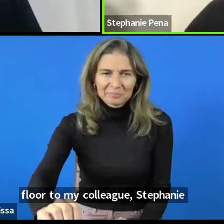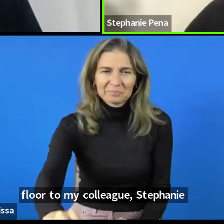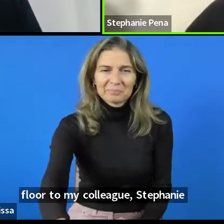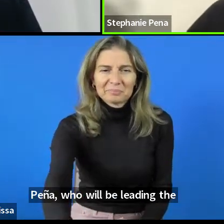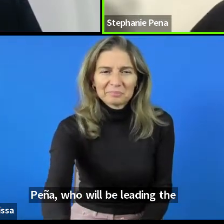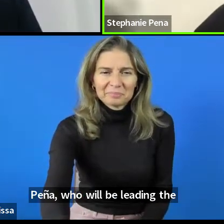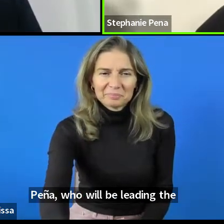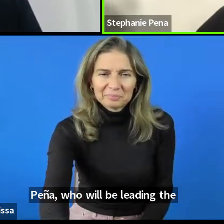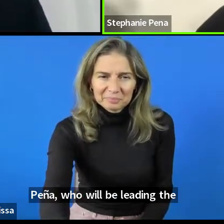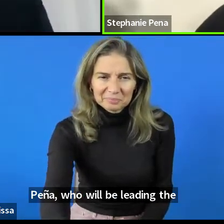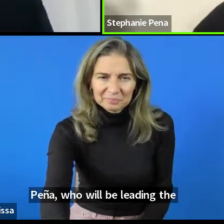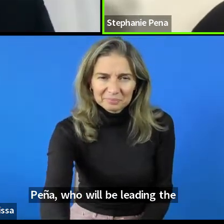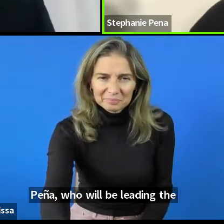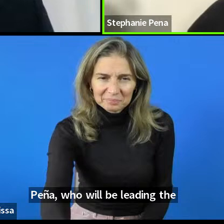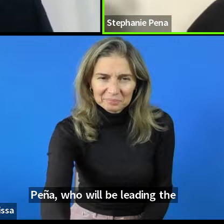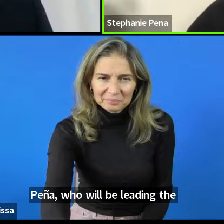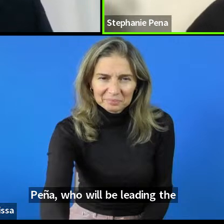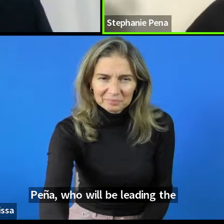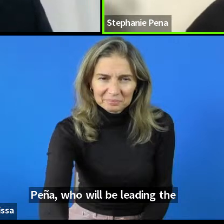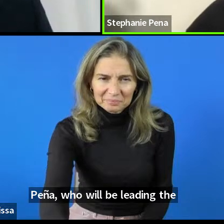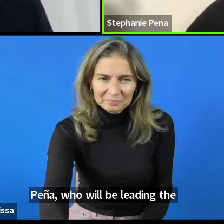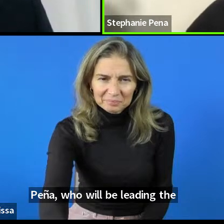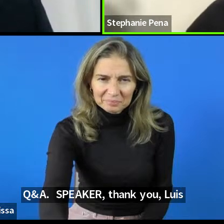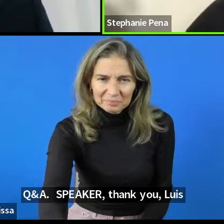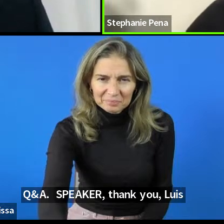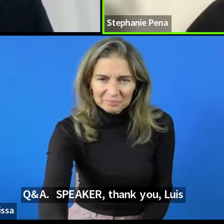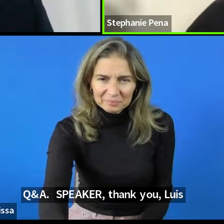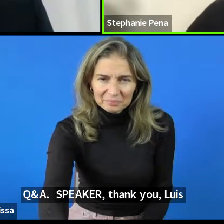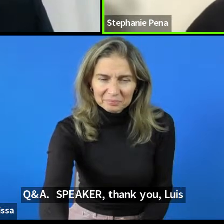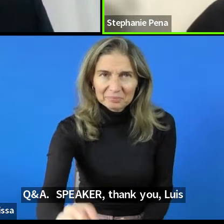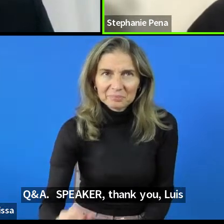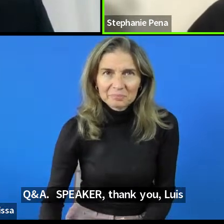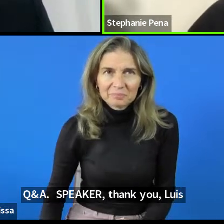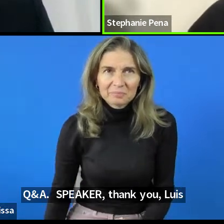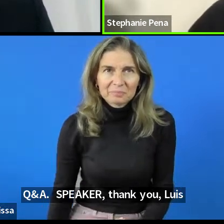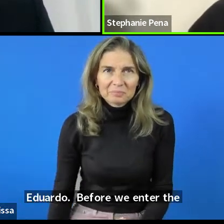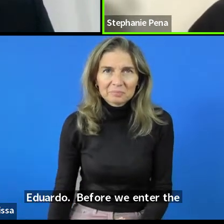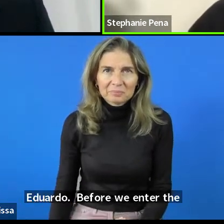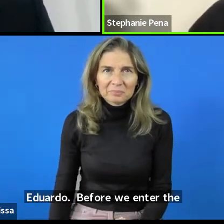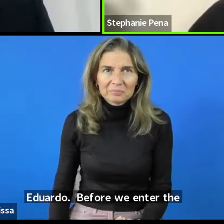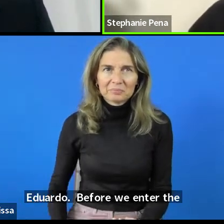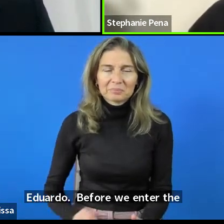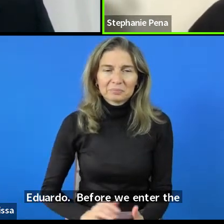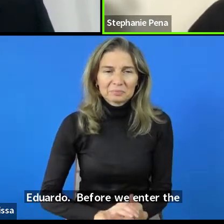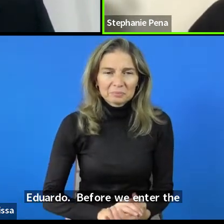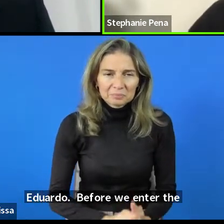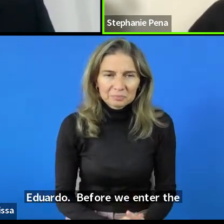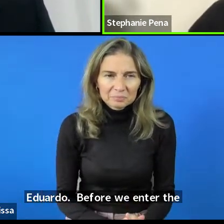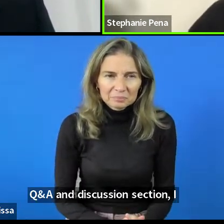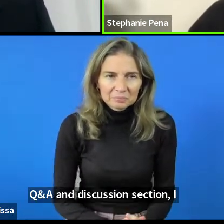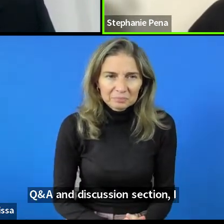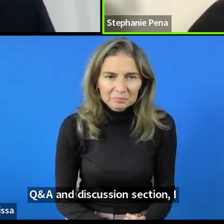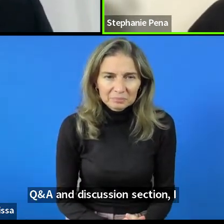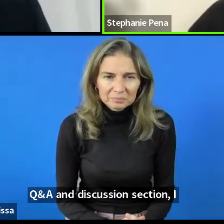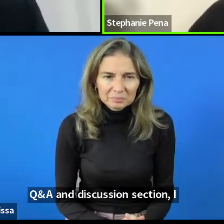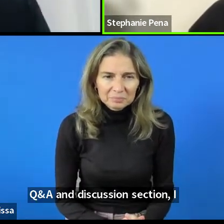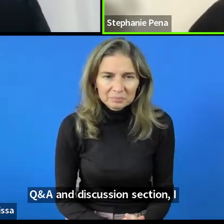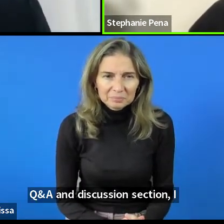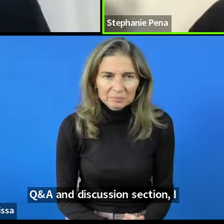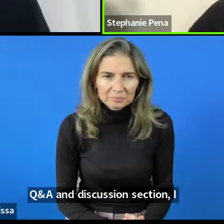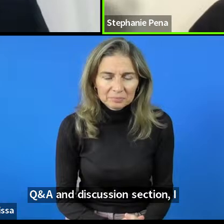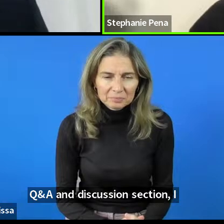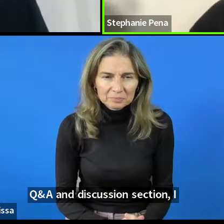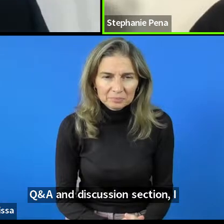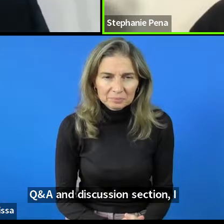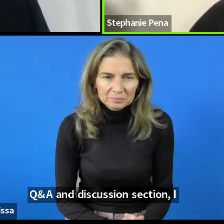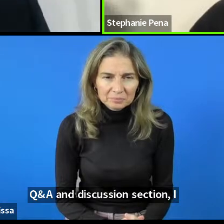Thank you, Luis Eduardo. Before we enter the Q&A and discussion section, I want to just share our responses from